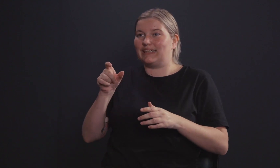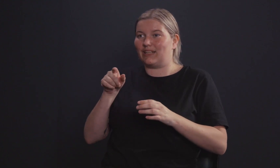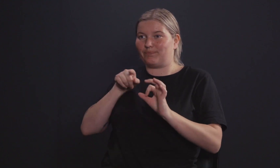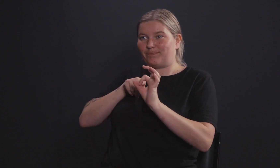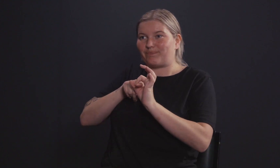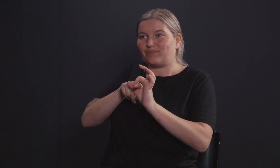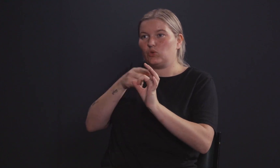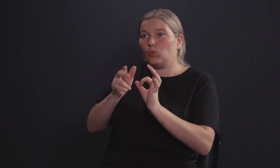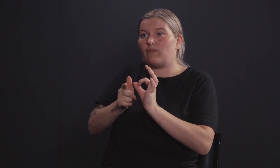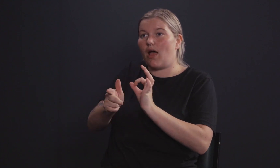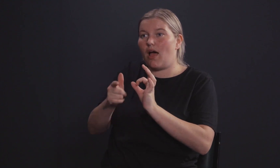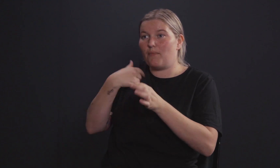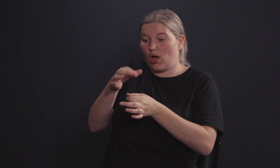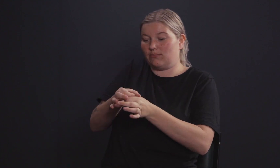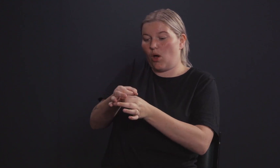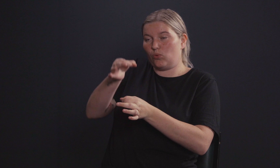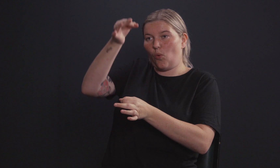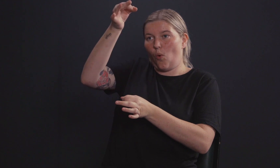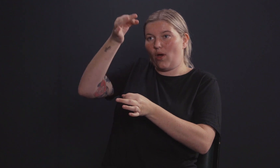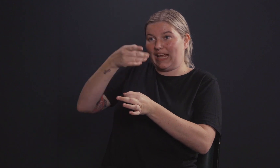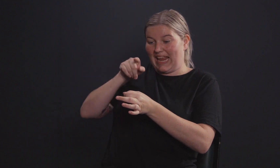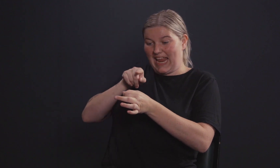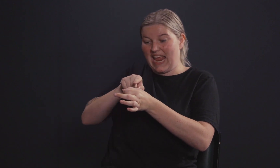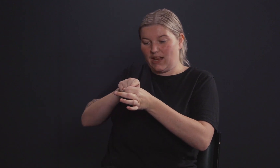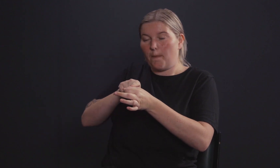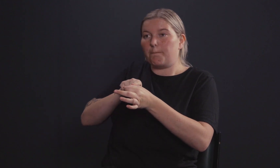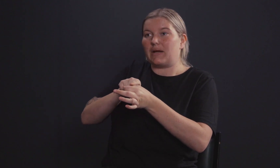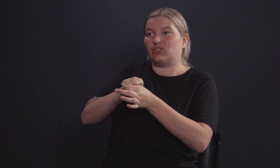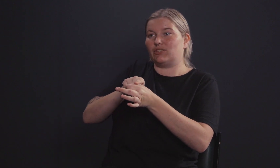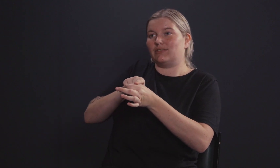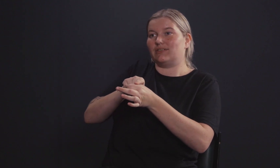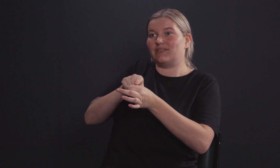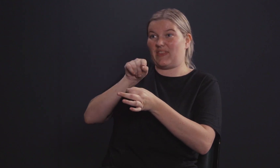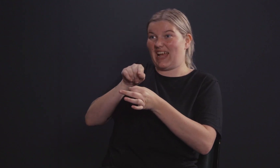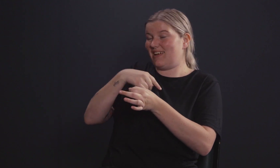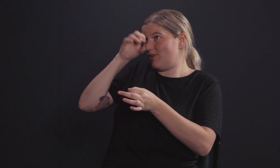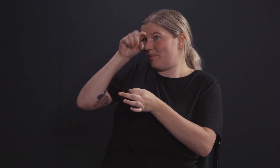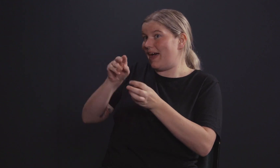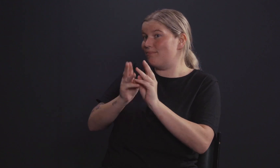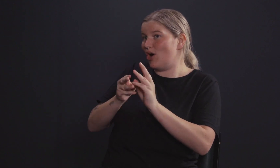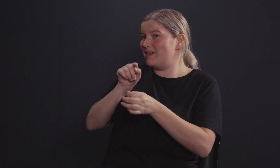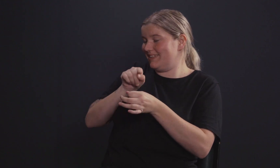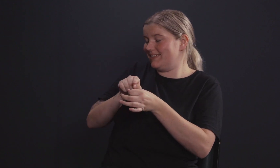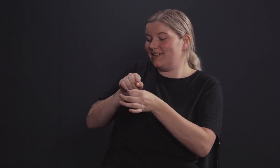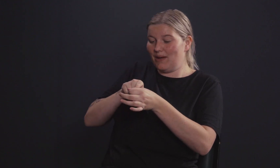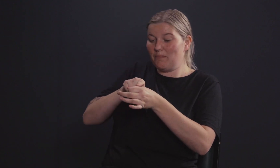epidural. Not only that, but they accidentally inserted the instrument too far into my spinal cord. I remember the moment really